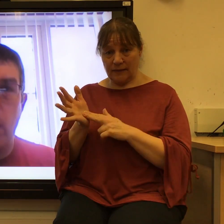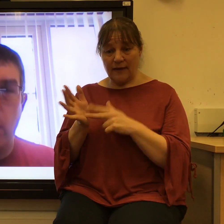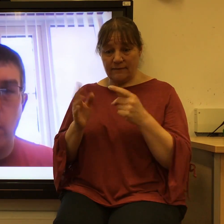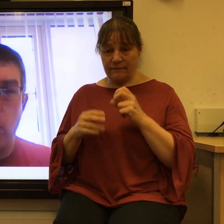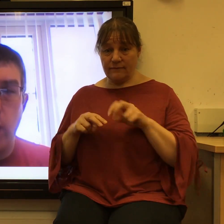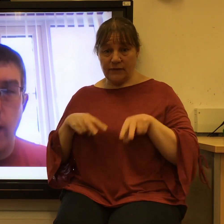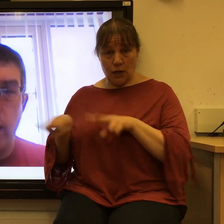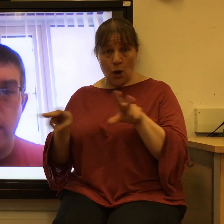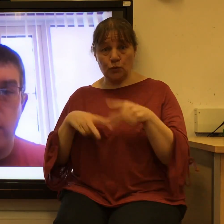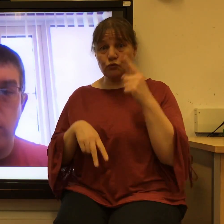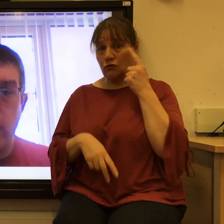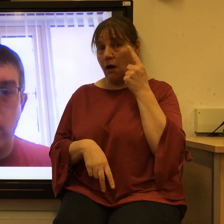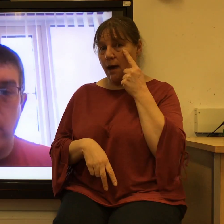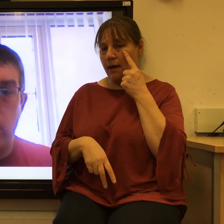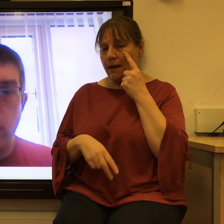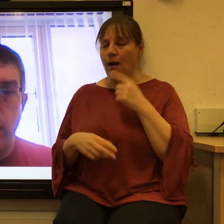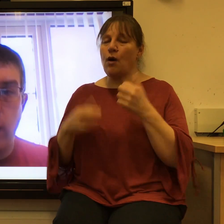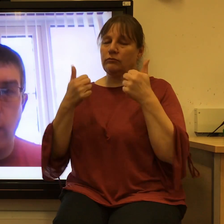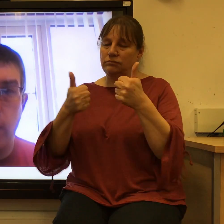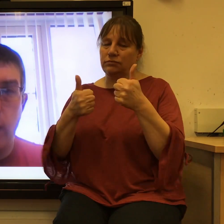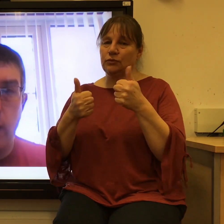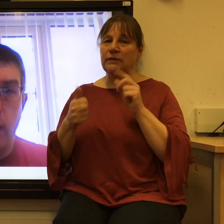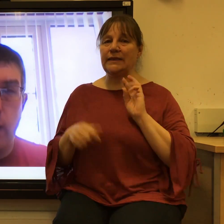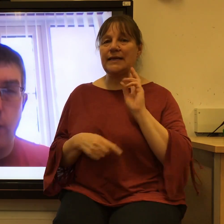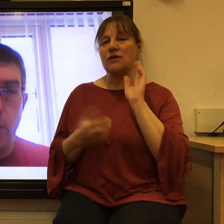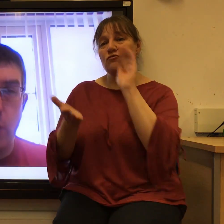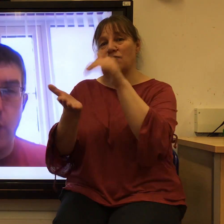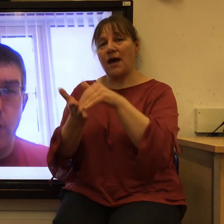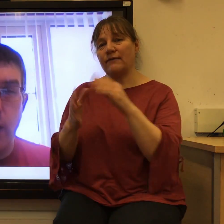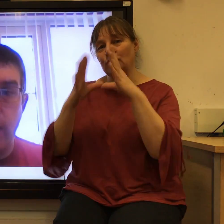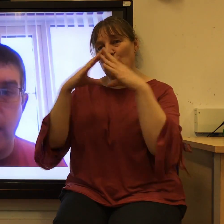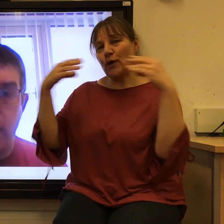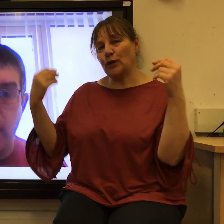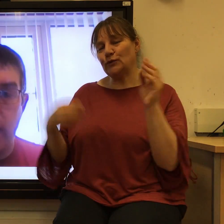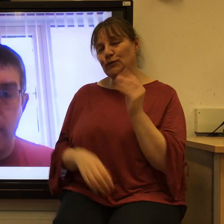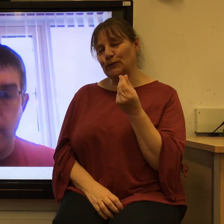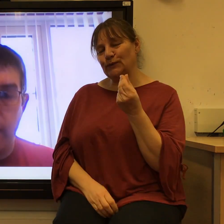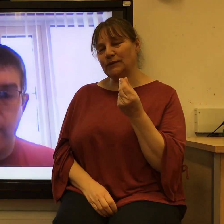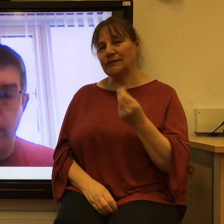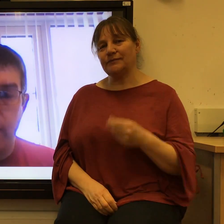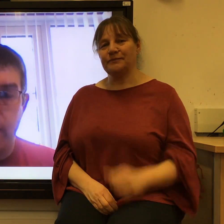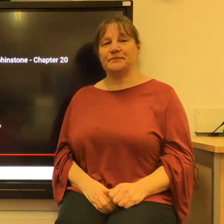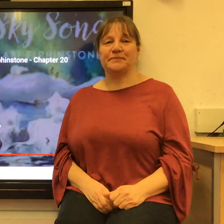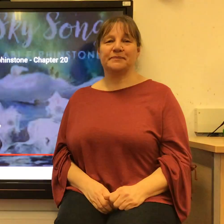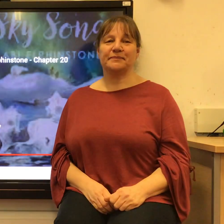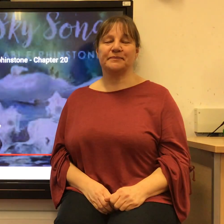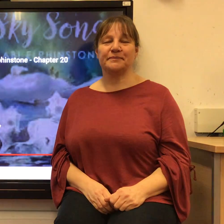are well on our way to reaching Tokyo. I look forward to seeing the updates.